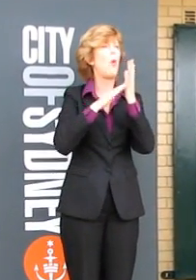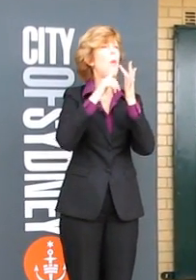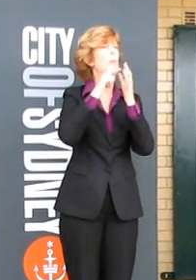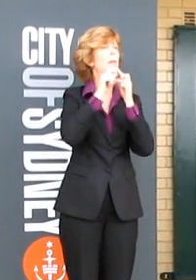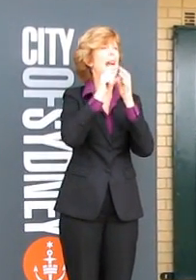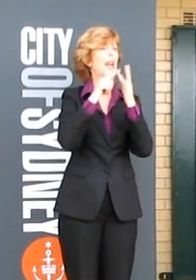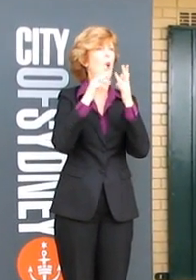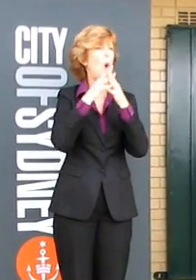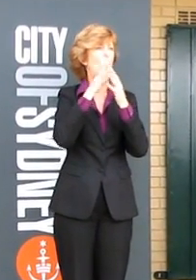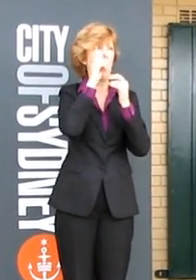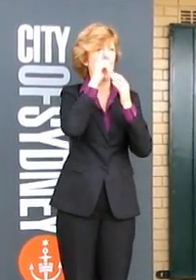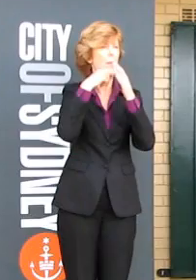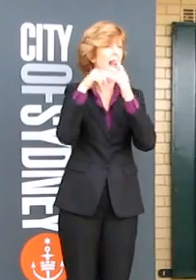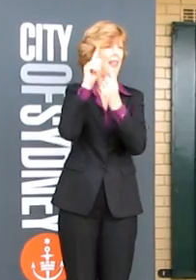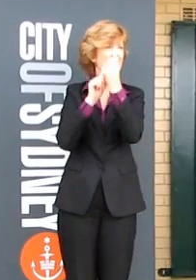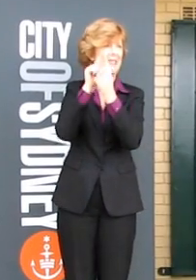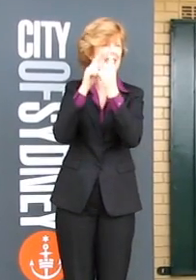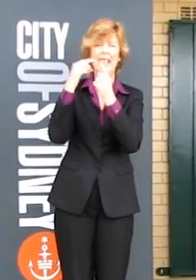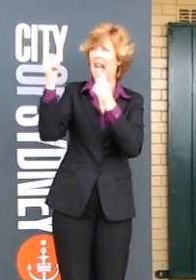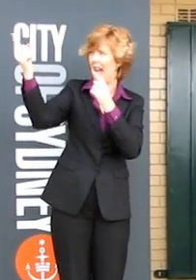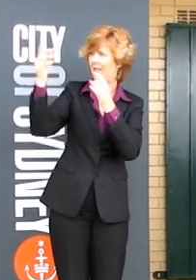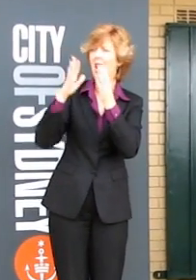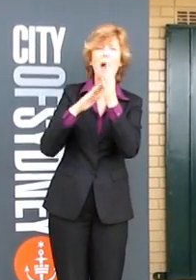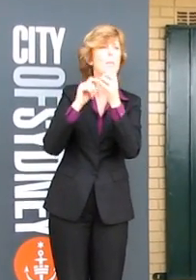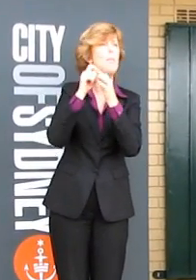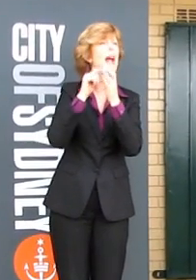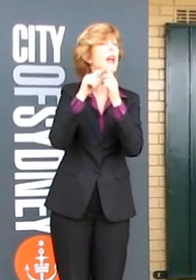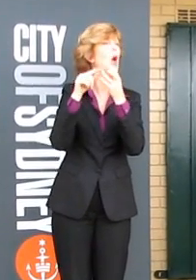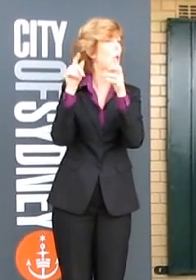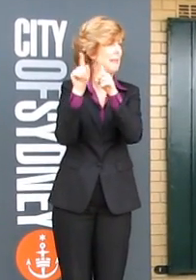people of the city can have a meadow?